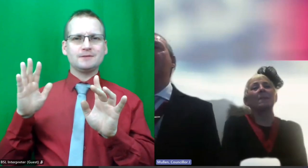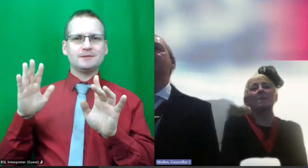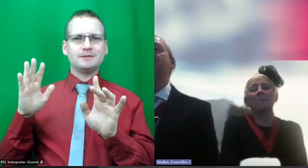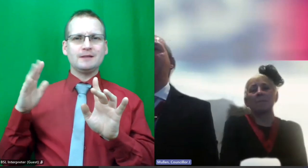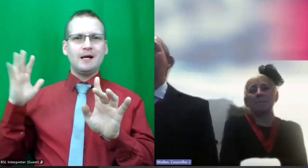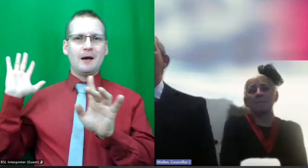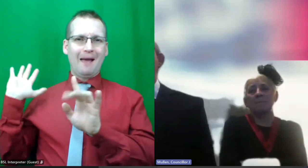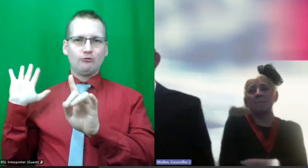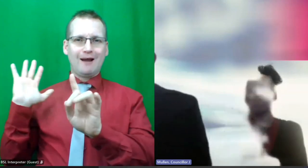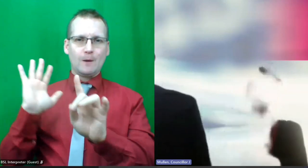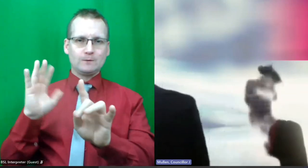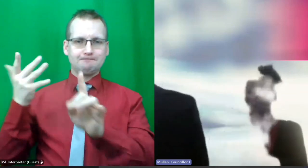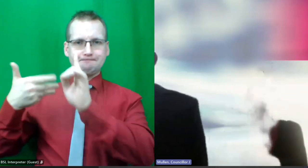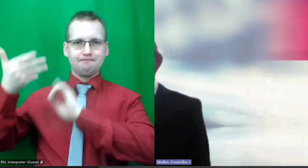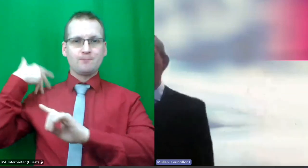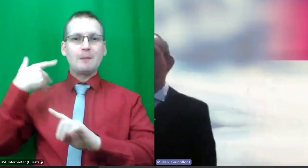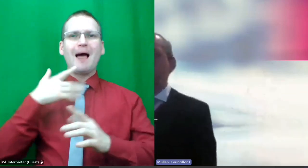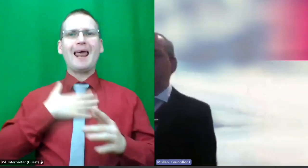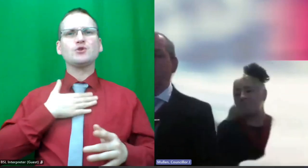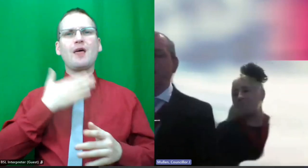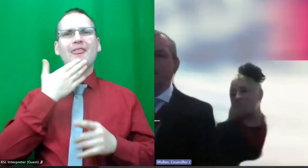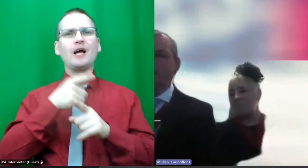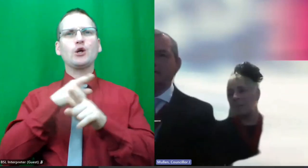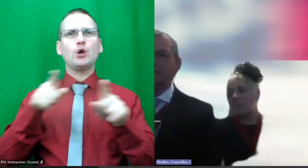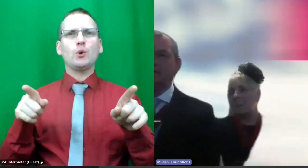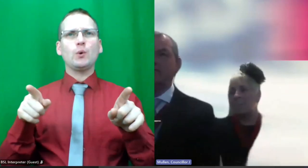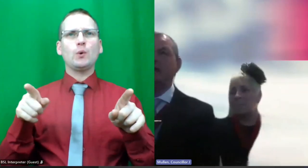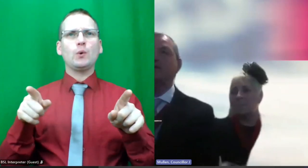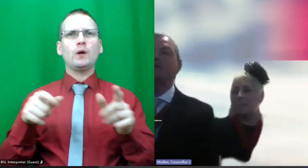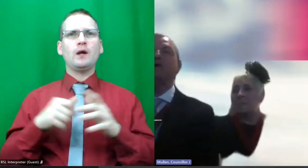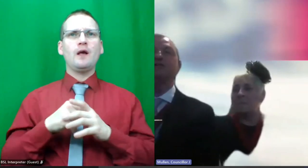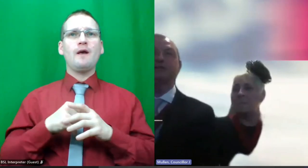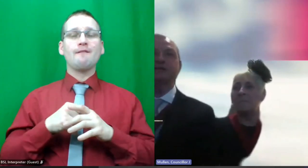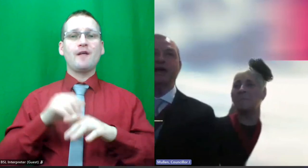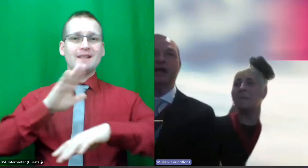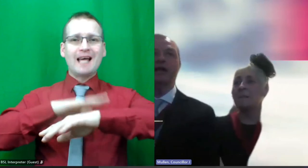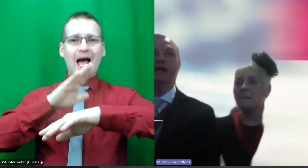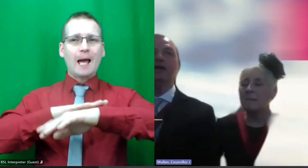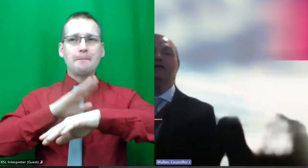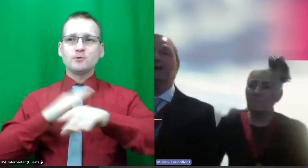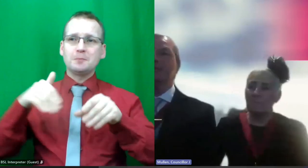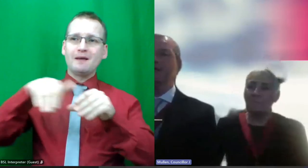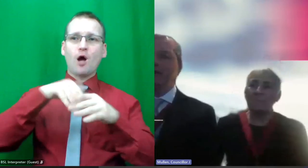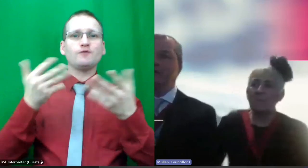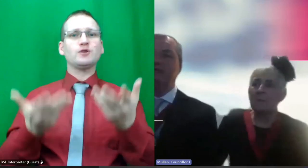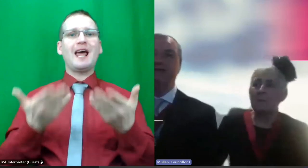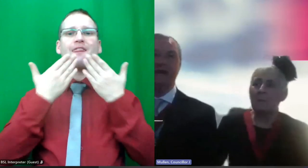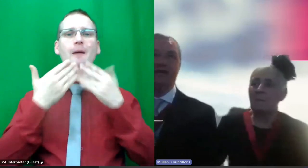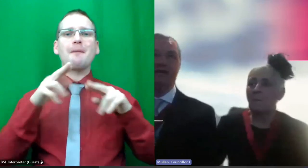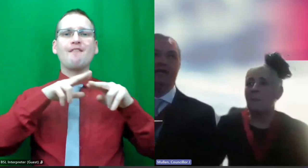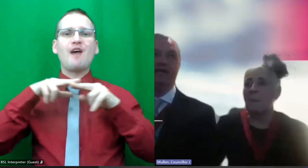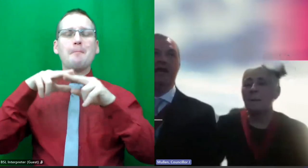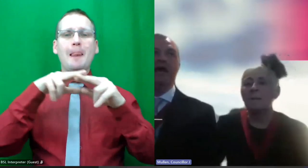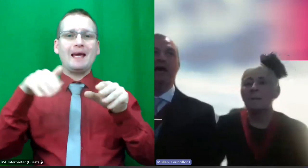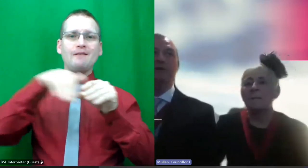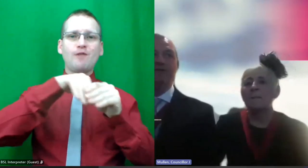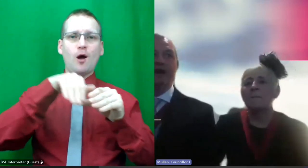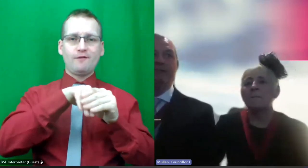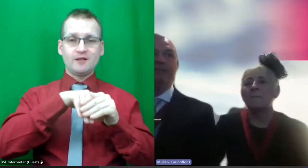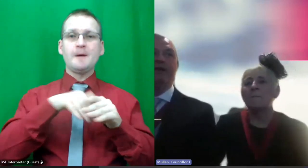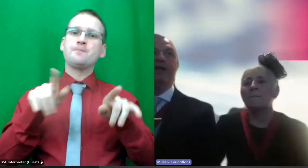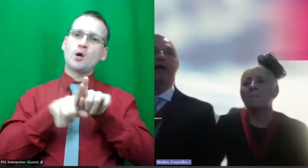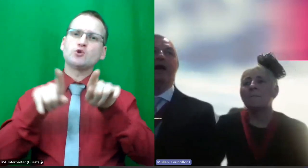that note, once again, I'd like to thank you for the time that you all took today. Thank my family for attending. And